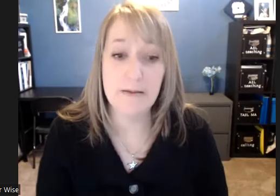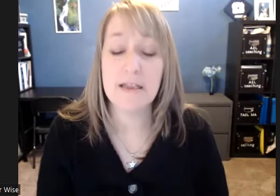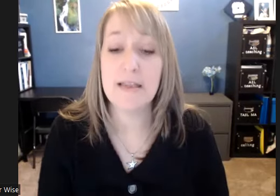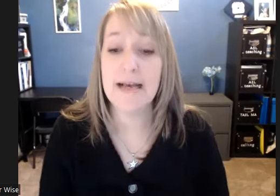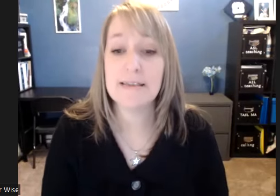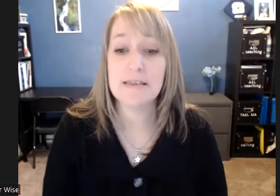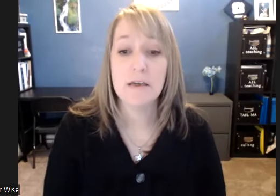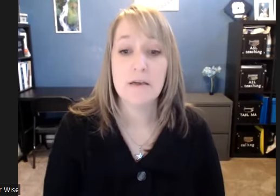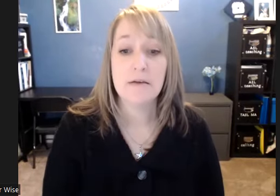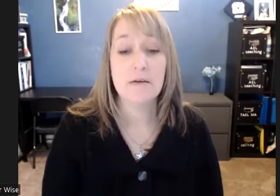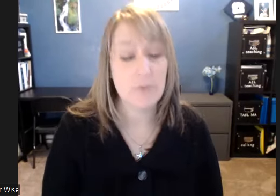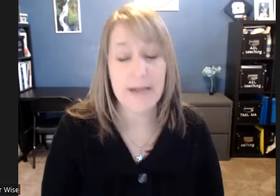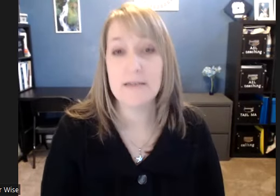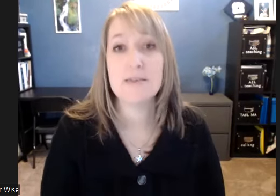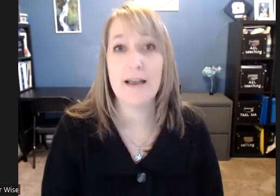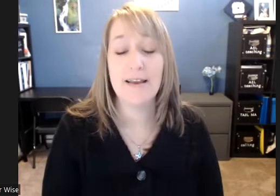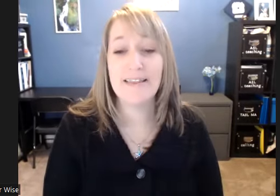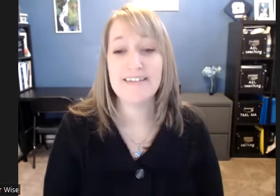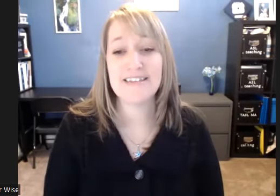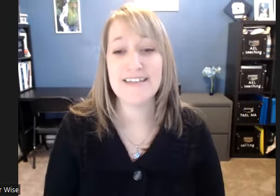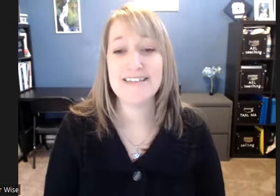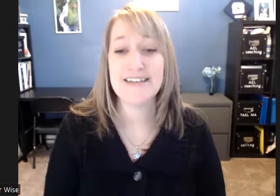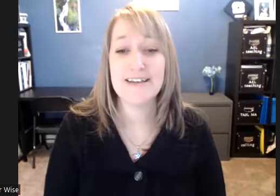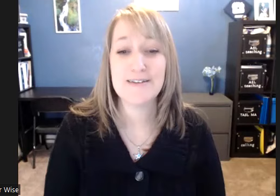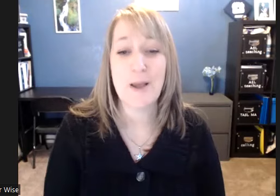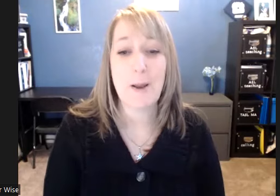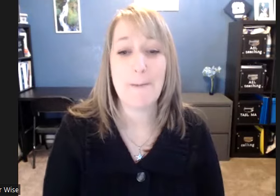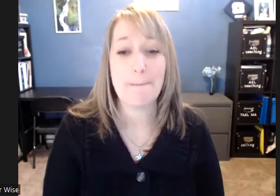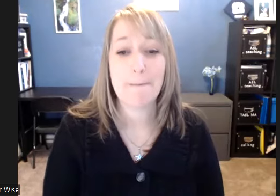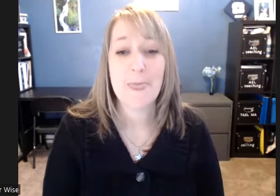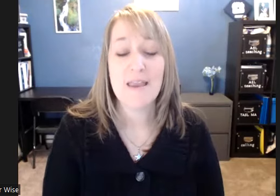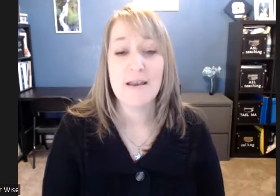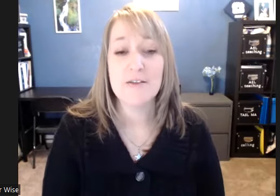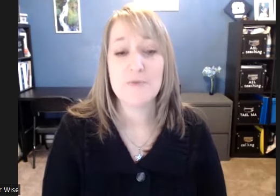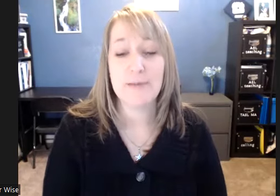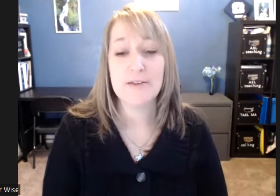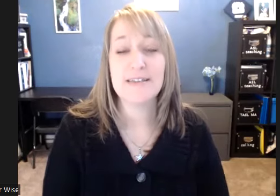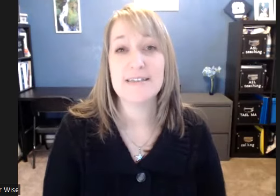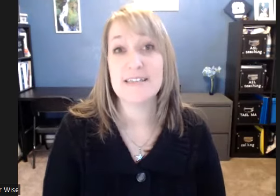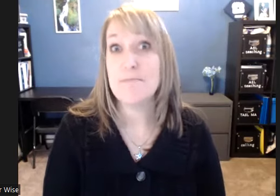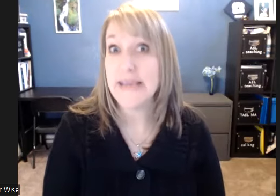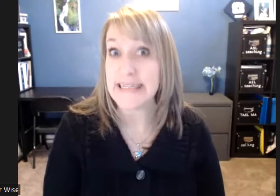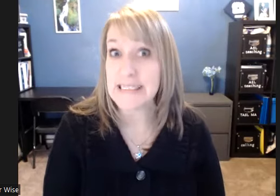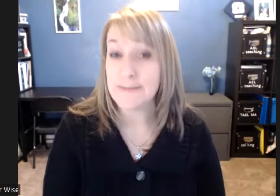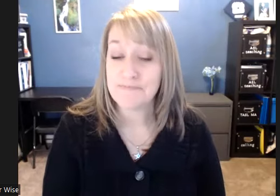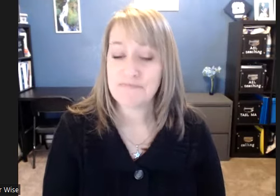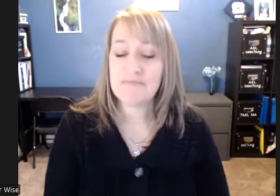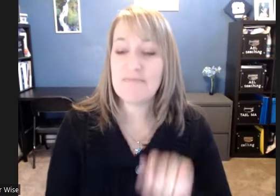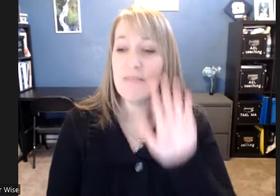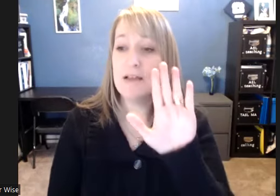The last random sign in this list is in this vocabulary list is meet.